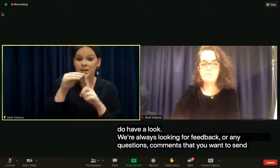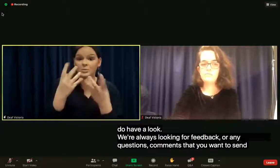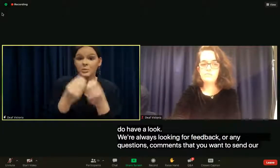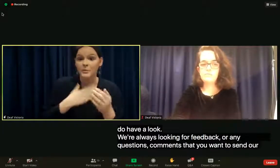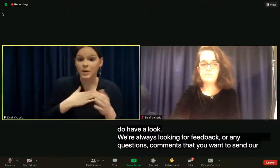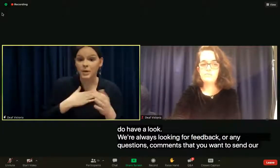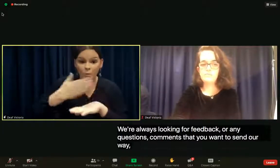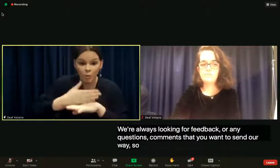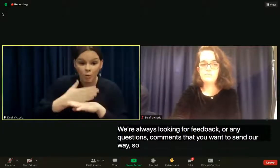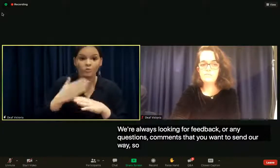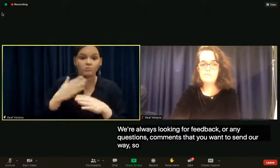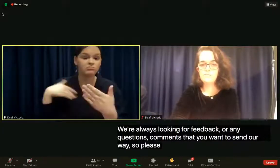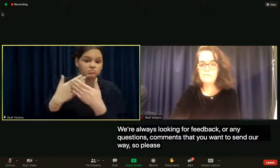about the resources.